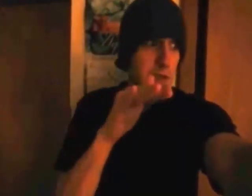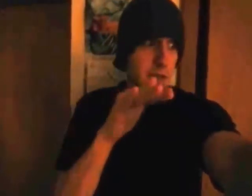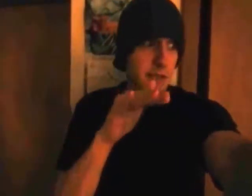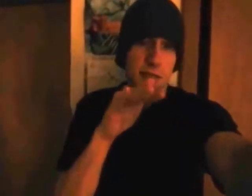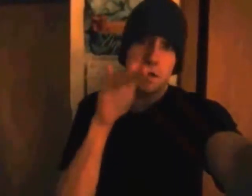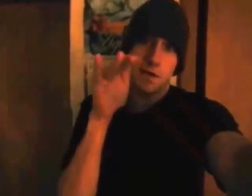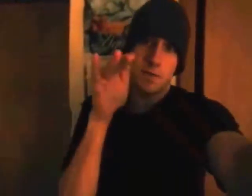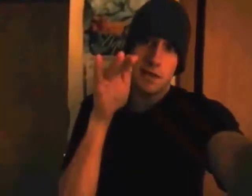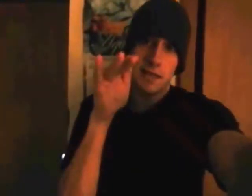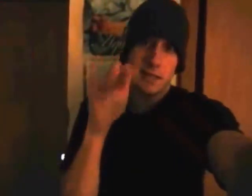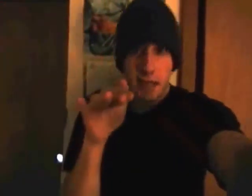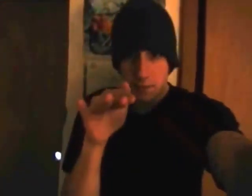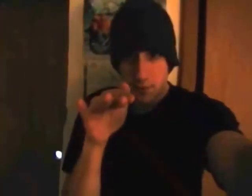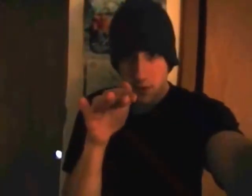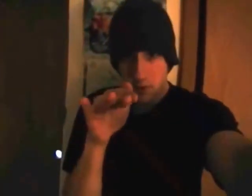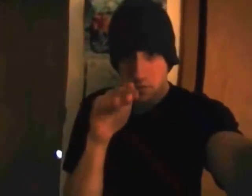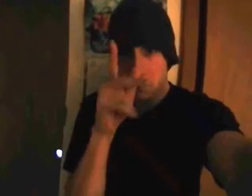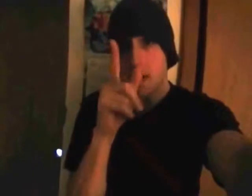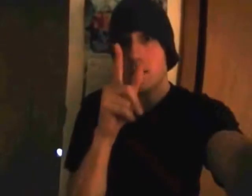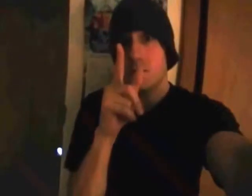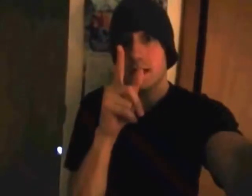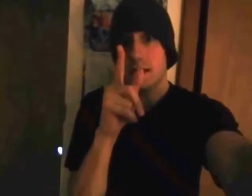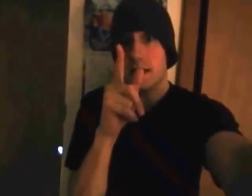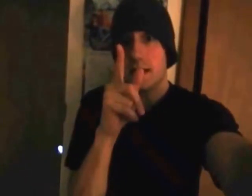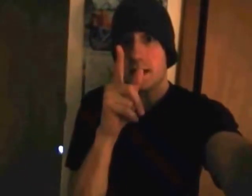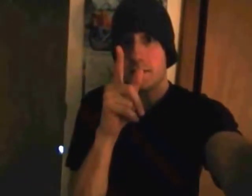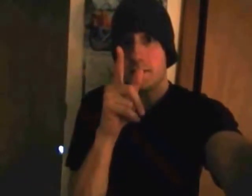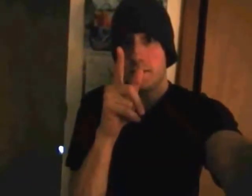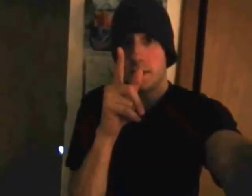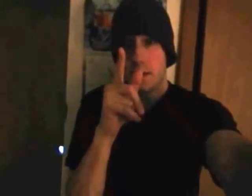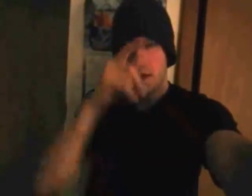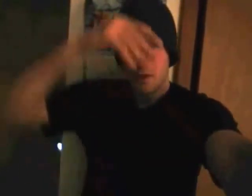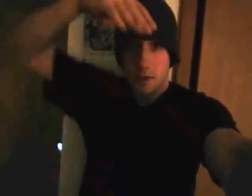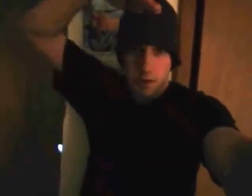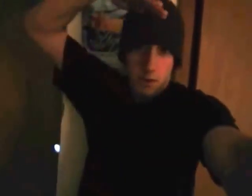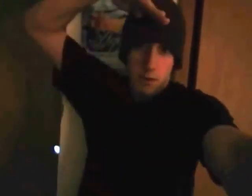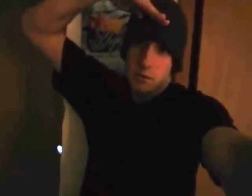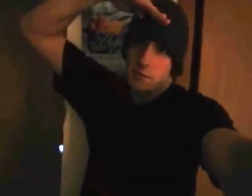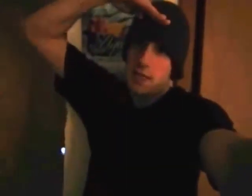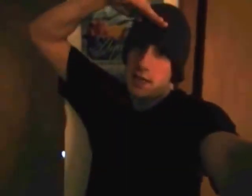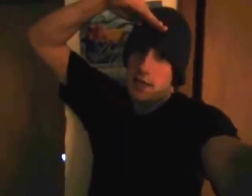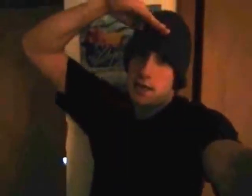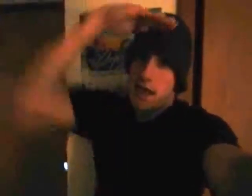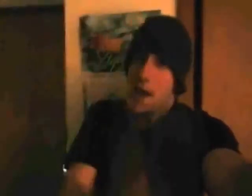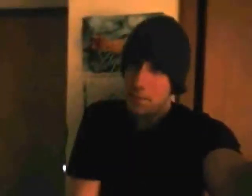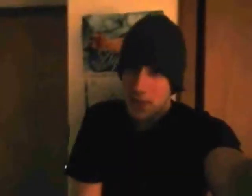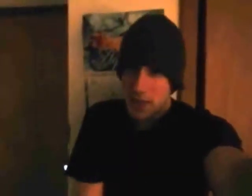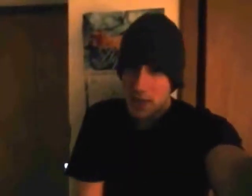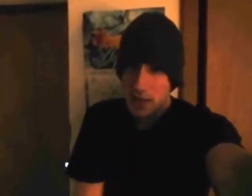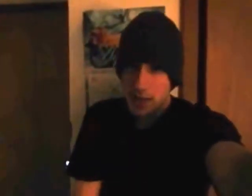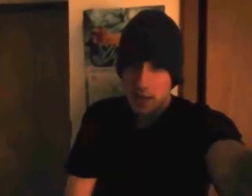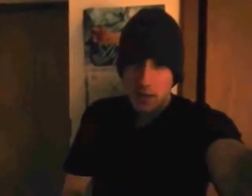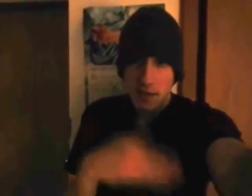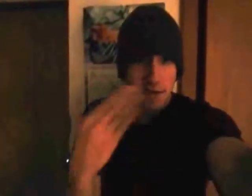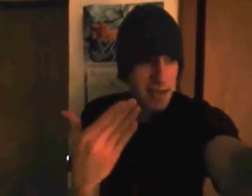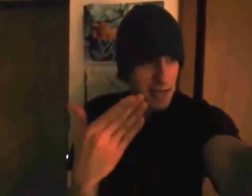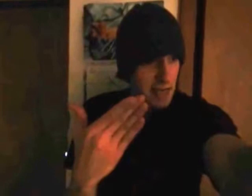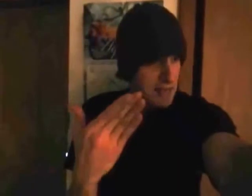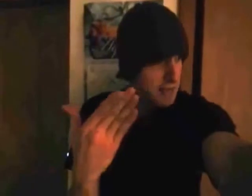gonna say you'll have one of these lame videos, but my one is lame. So I'm saying happy decade